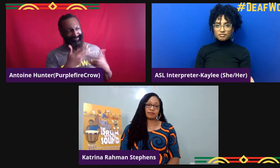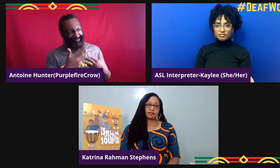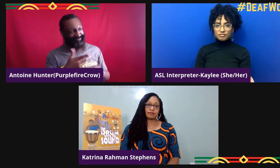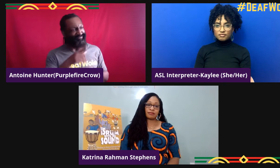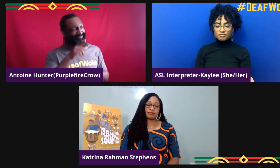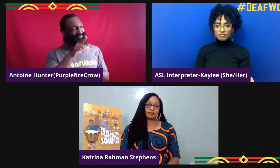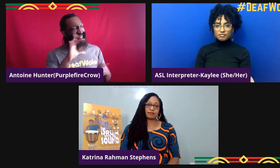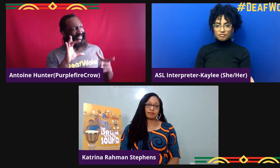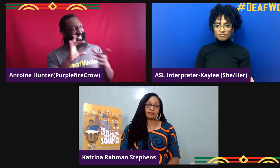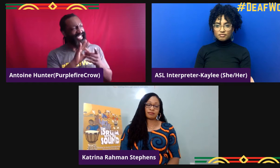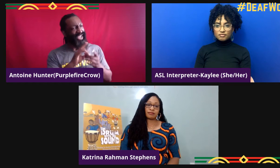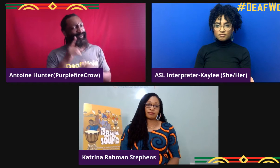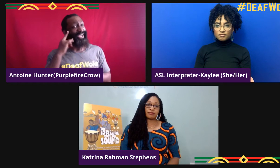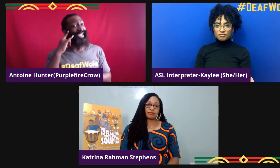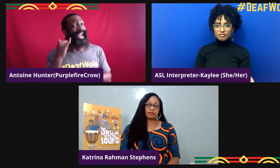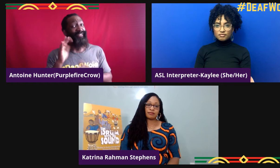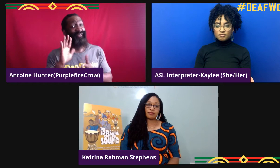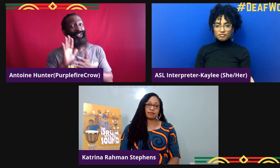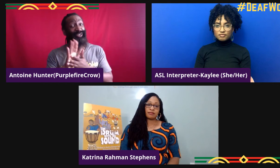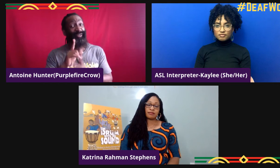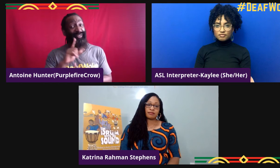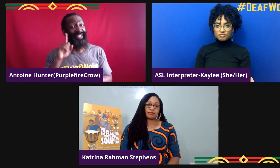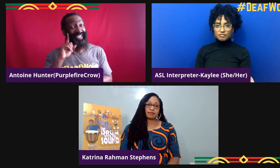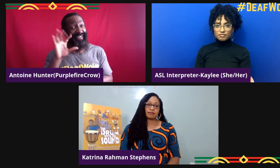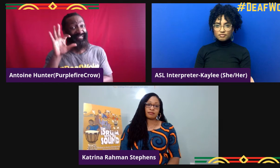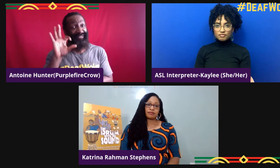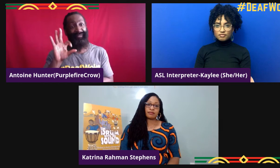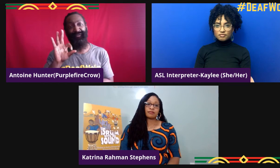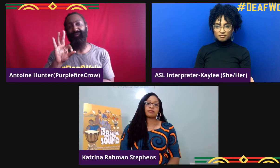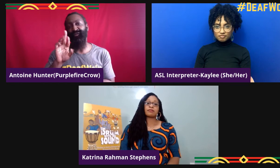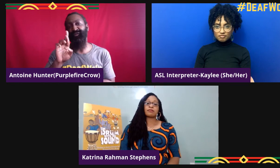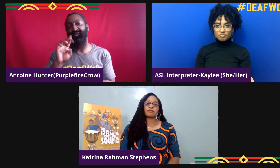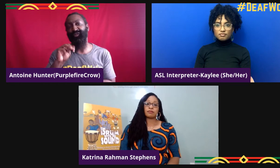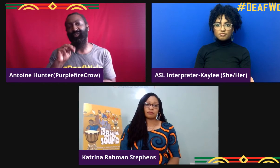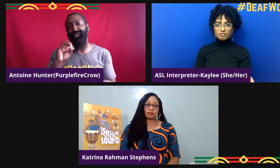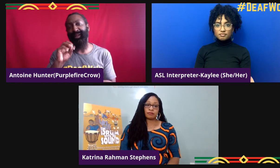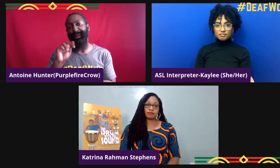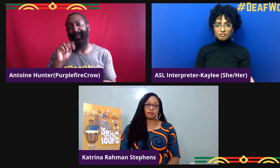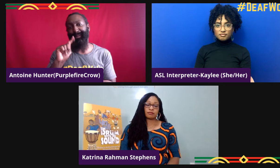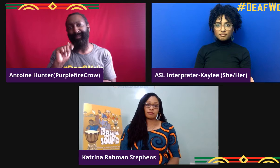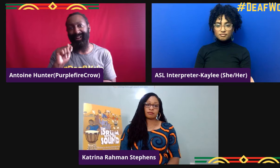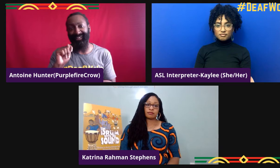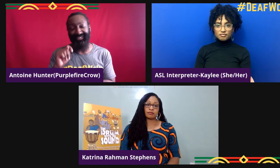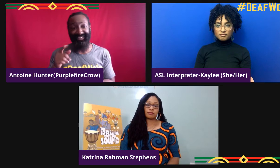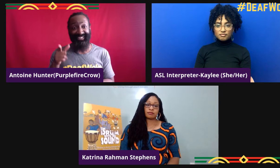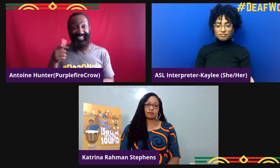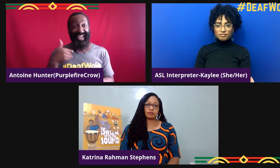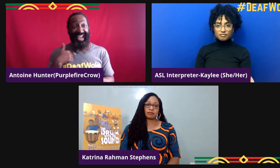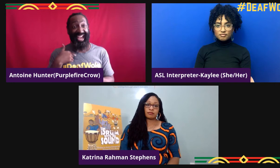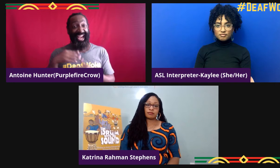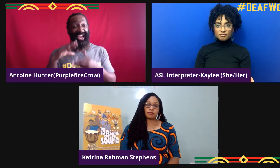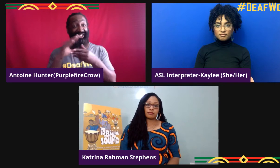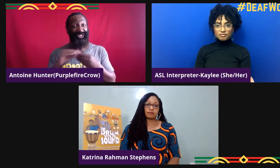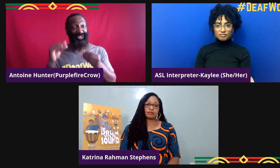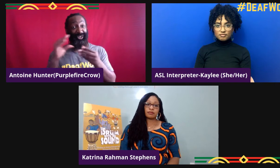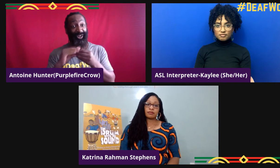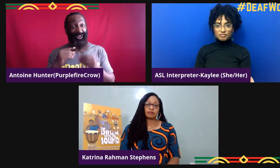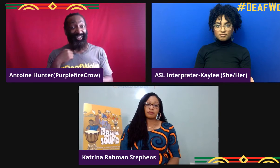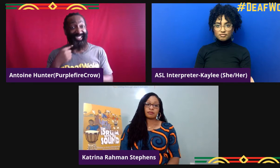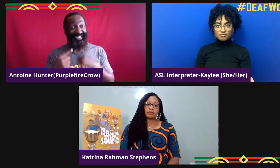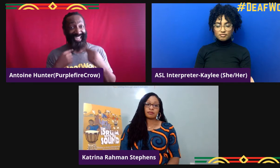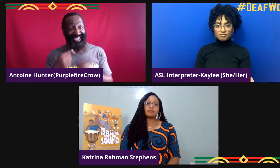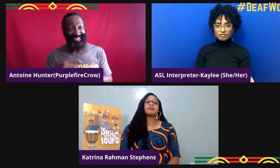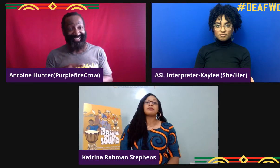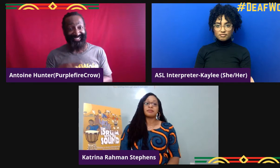And one of the presidents from the Black Deaf Advocates called me, and invited me to